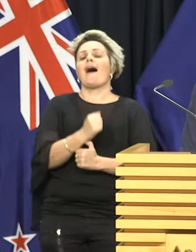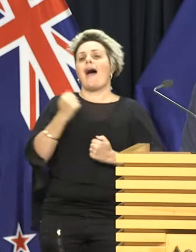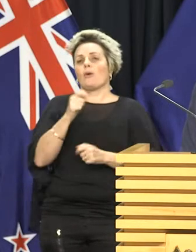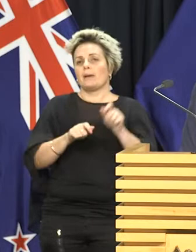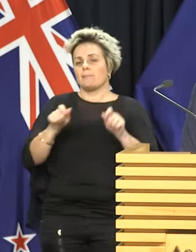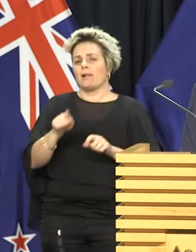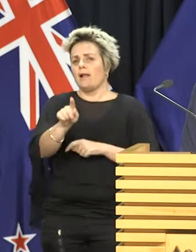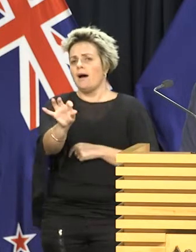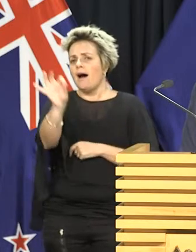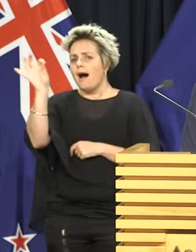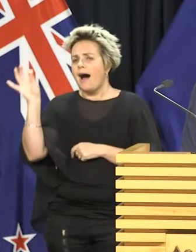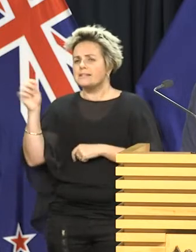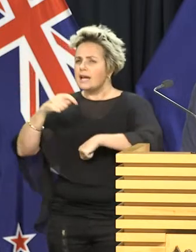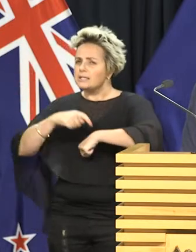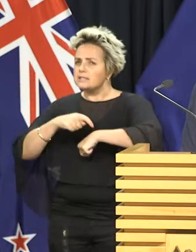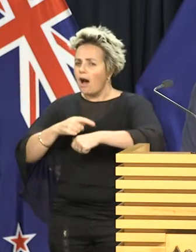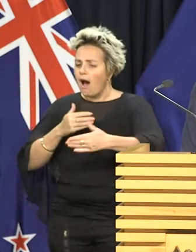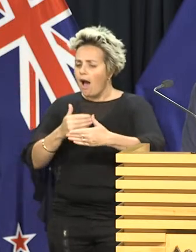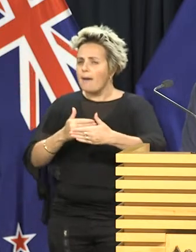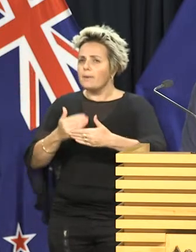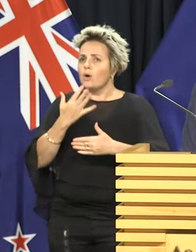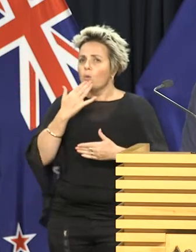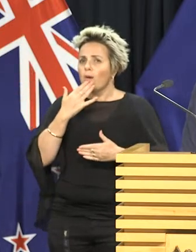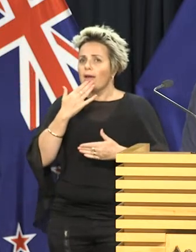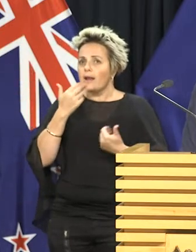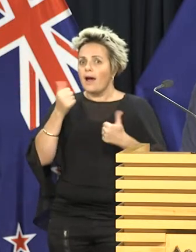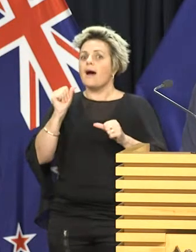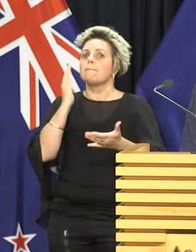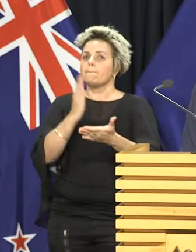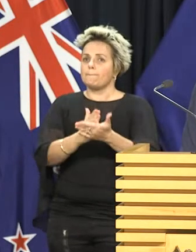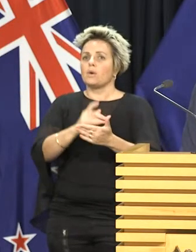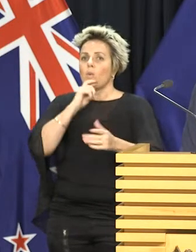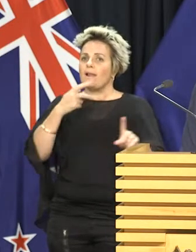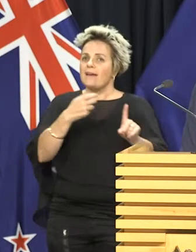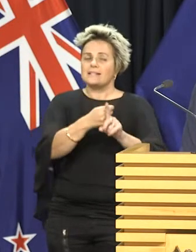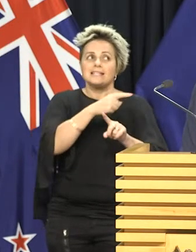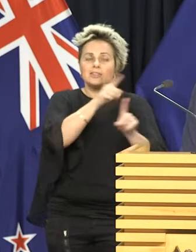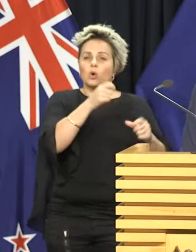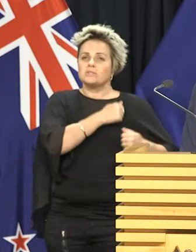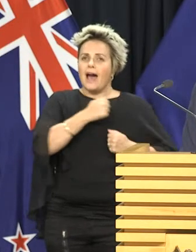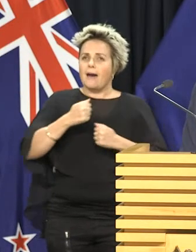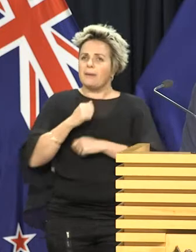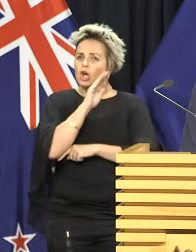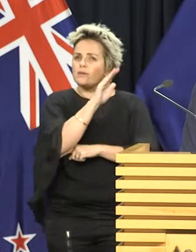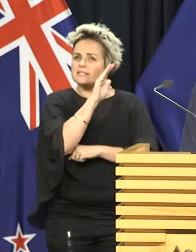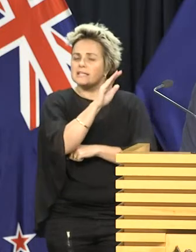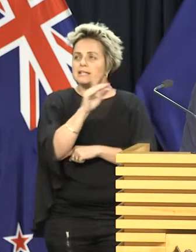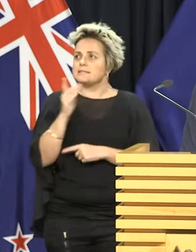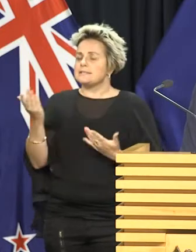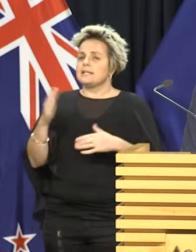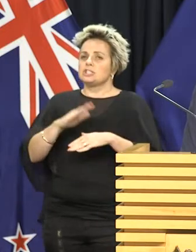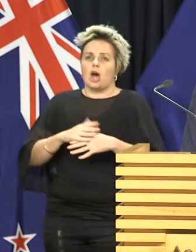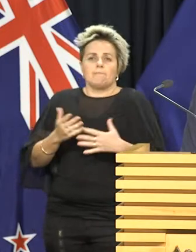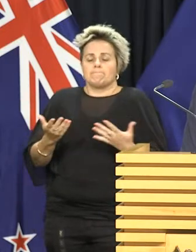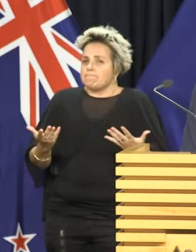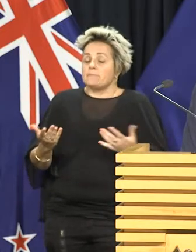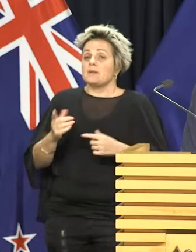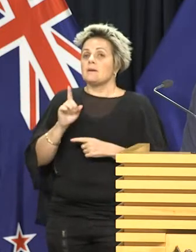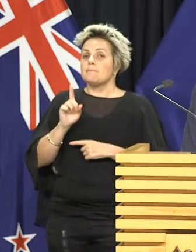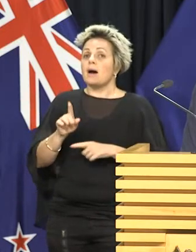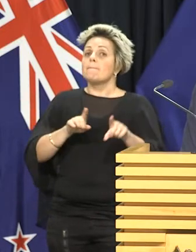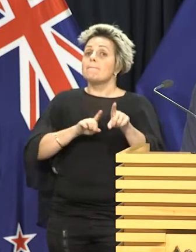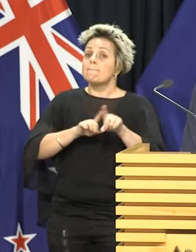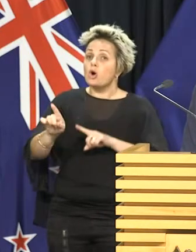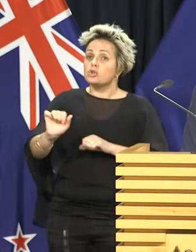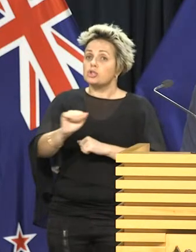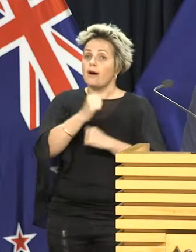have a time frame of when you can guarantee they'll be vaccinated by? I can't give you a time frame right now. I can say, however, that the vast bulk